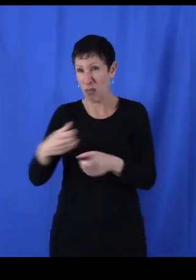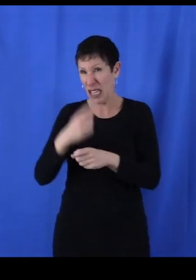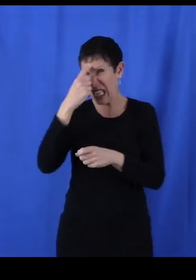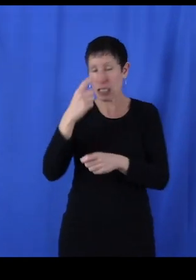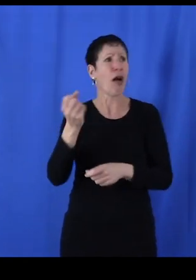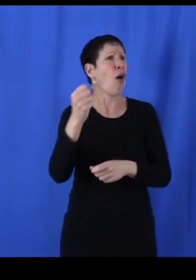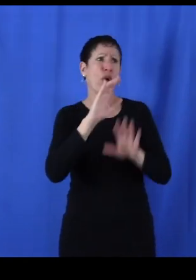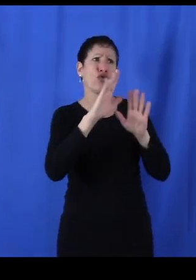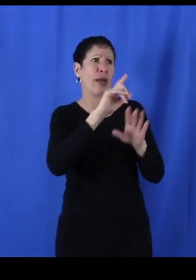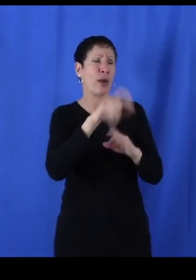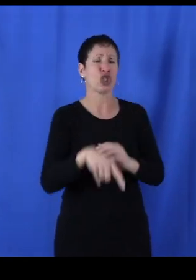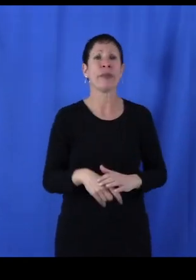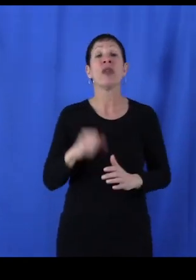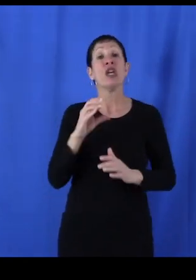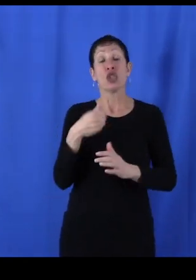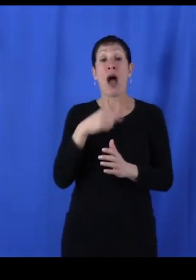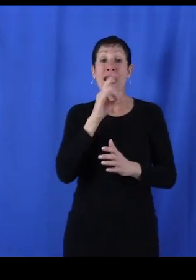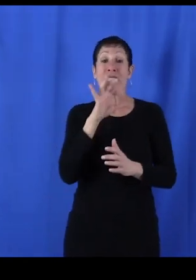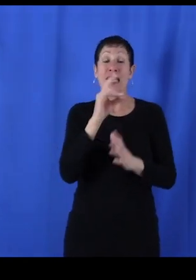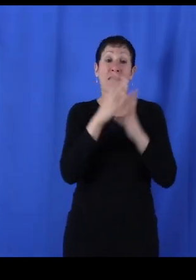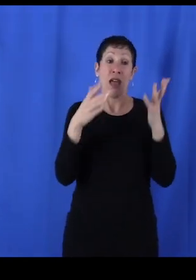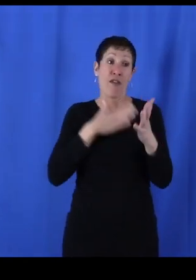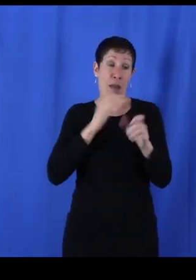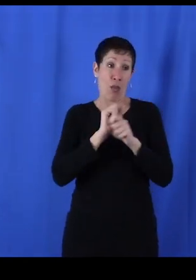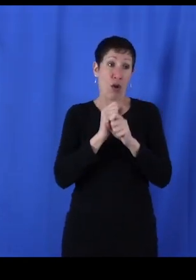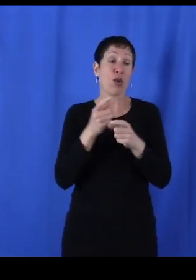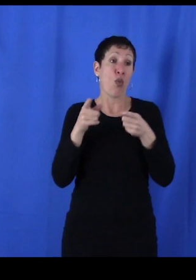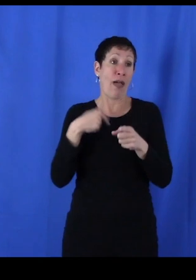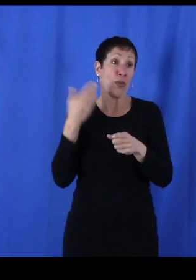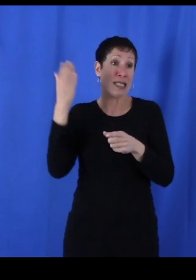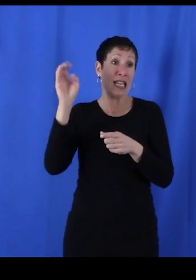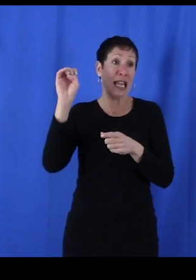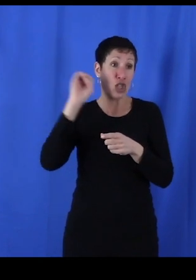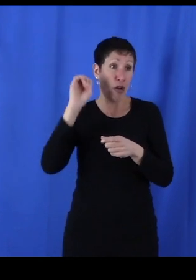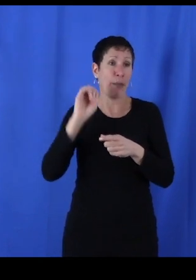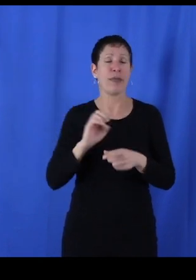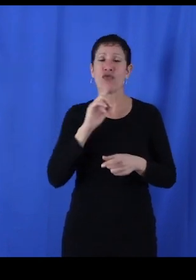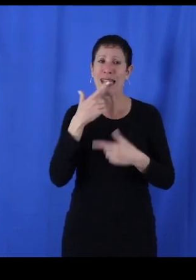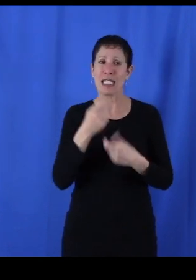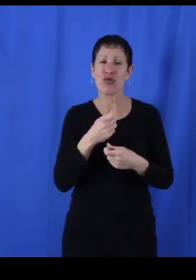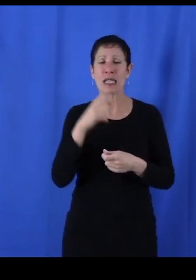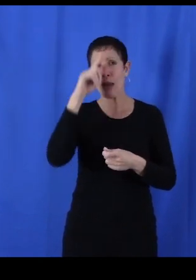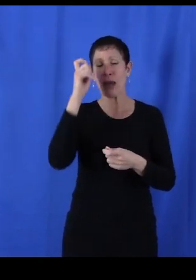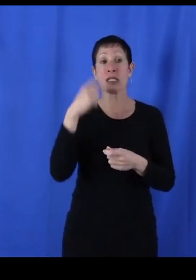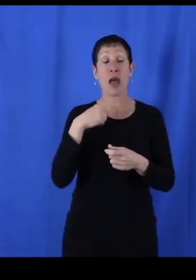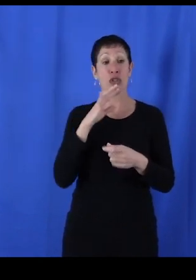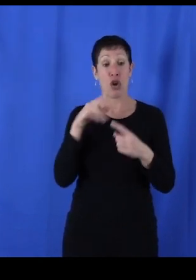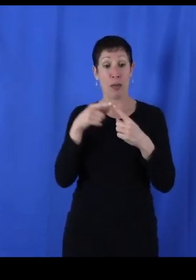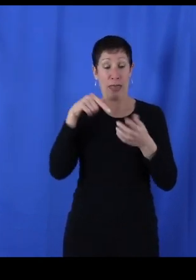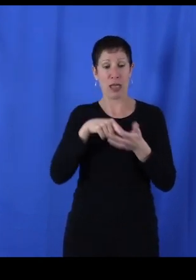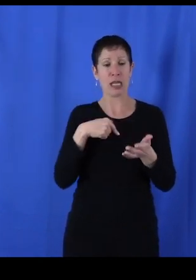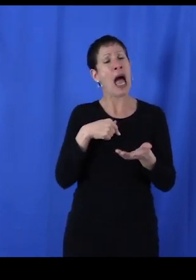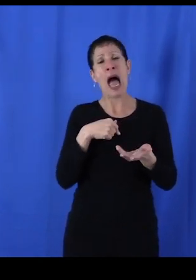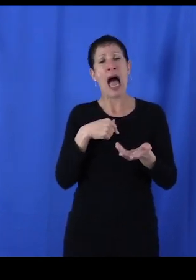that, so I did a lot of this work while in Europe, and it's really interesting because when I was talking about this, I don't